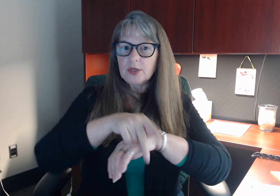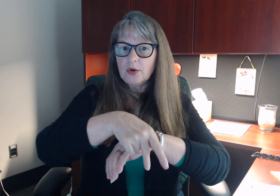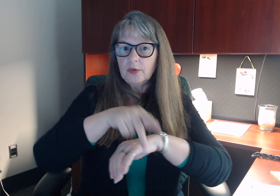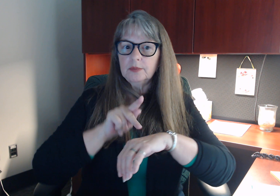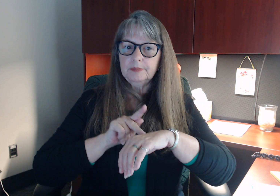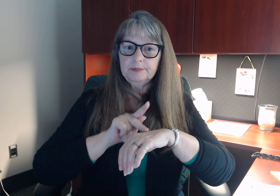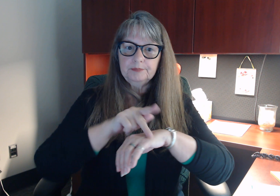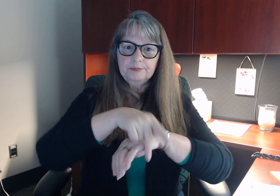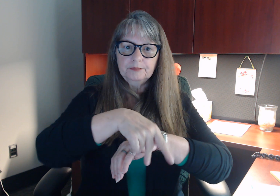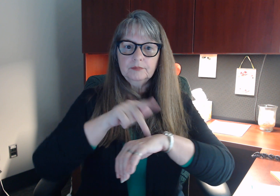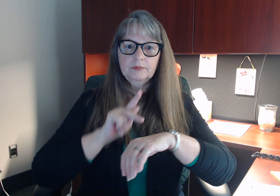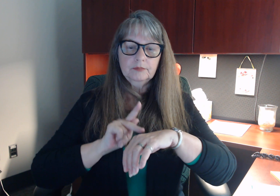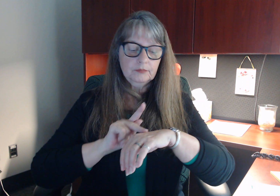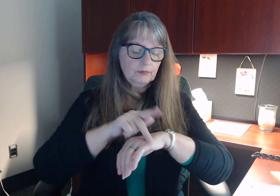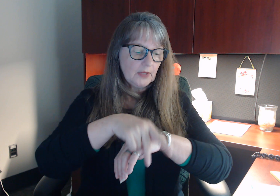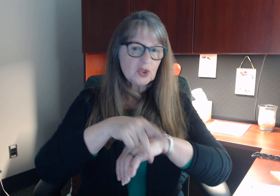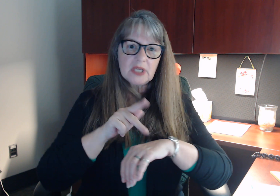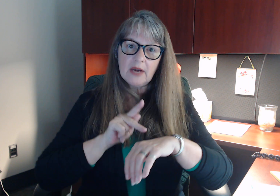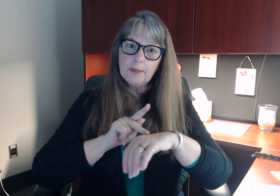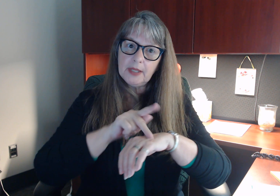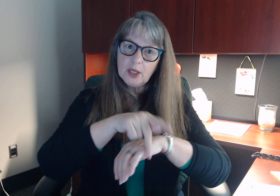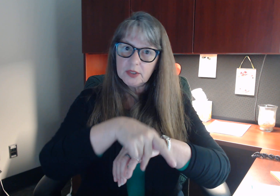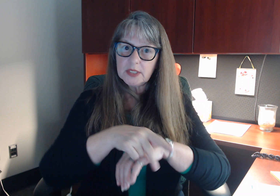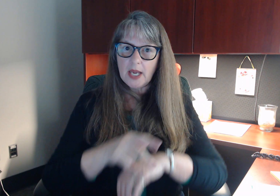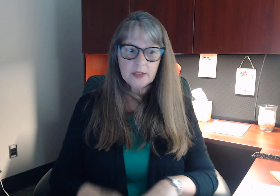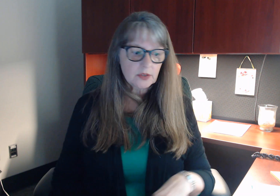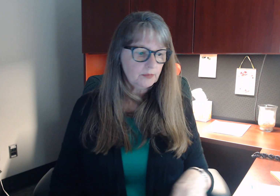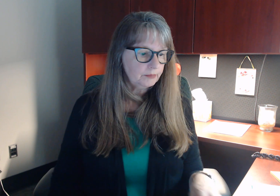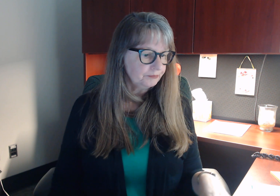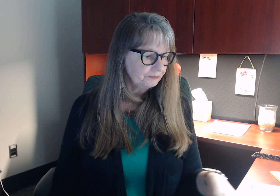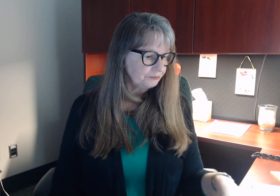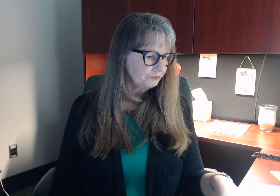Passover. It's just kind of a play on signs.